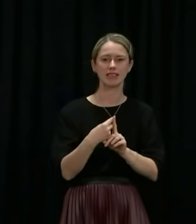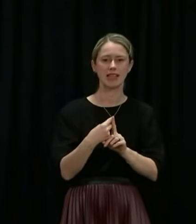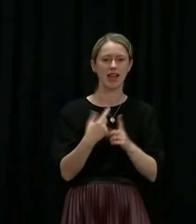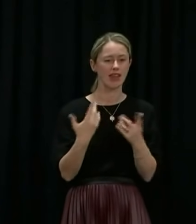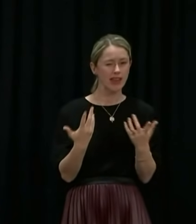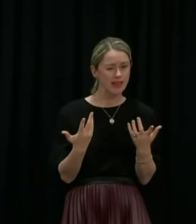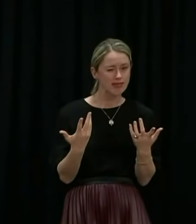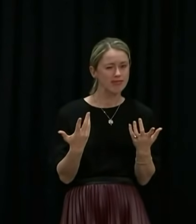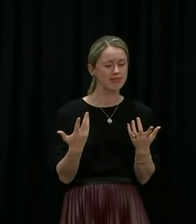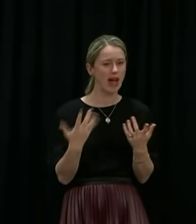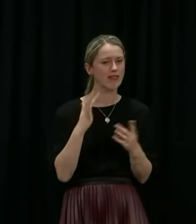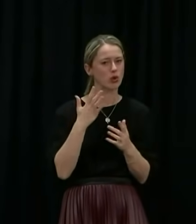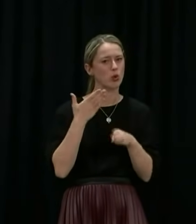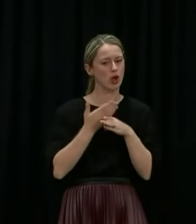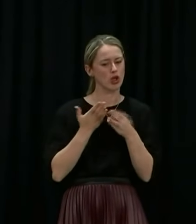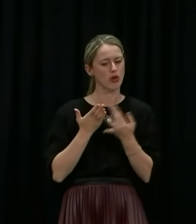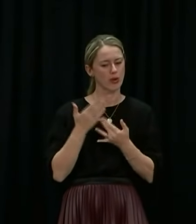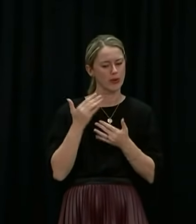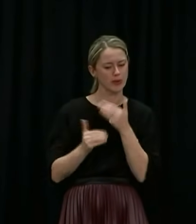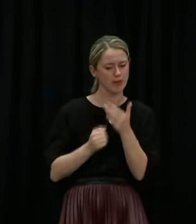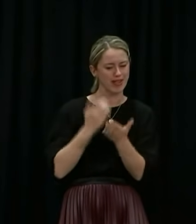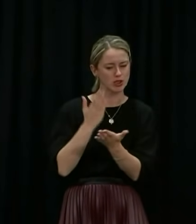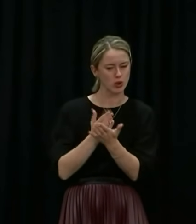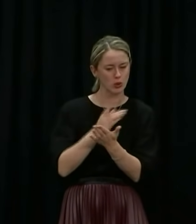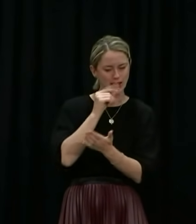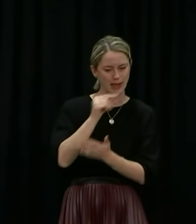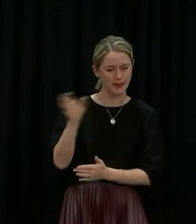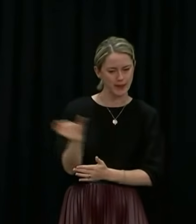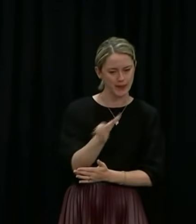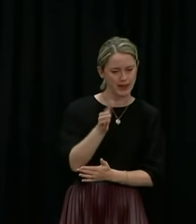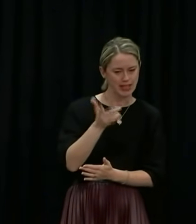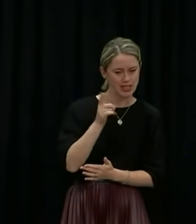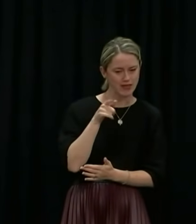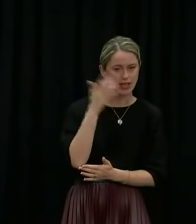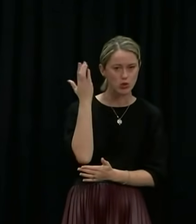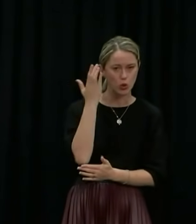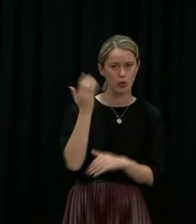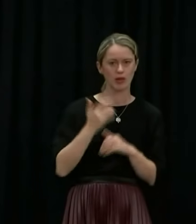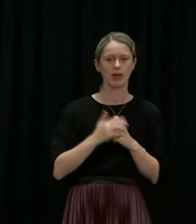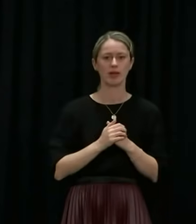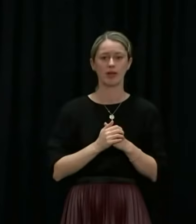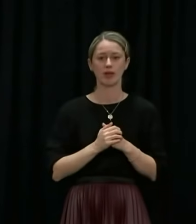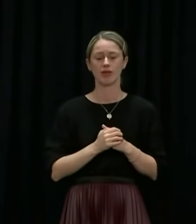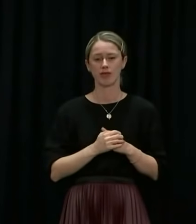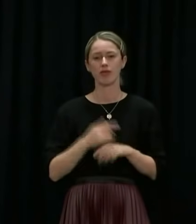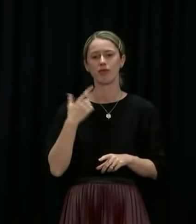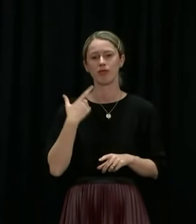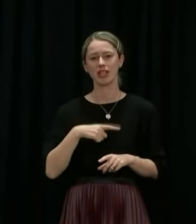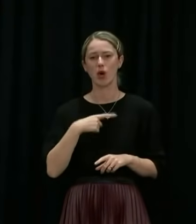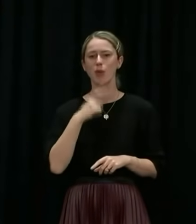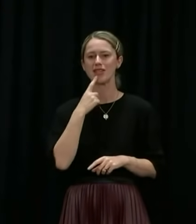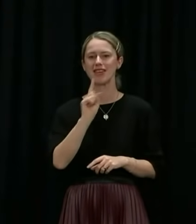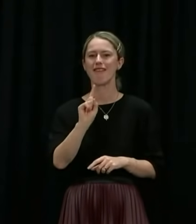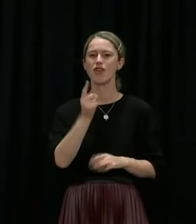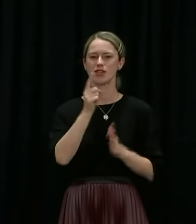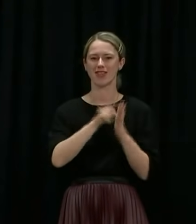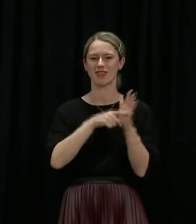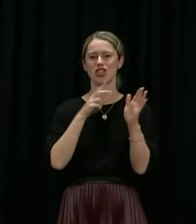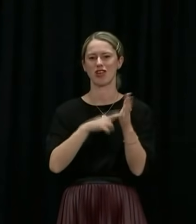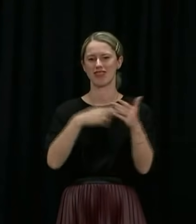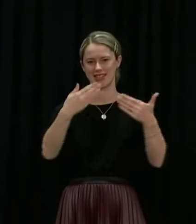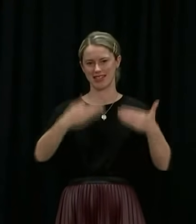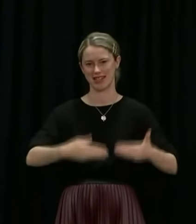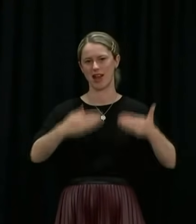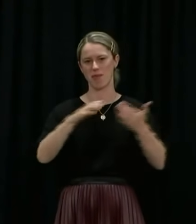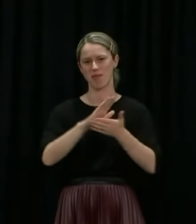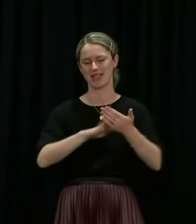then that is something that we're going to have to work through in terms of making sure that we can staff that school. That is one of the reasons that we've set the 1st of January as the deadline, so that we actually